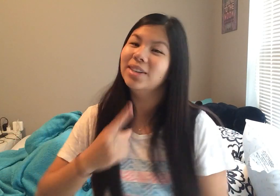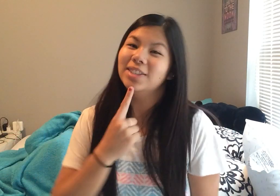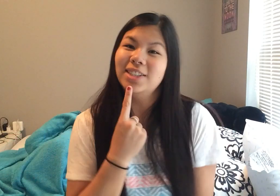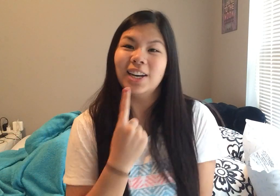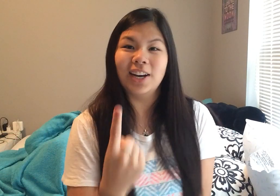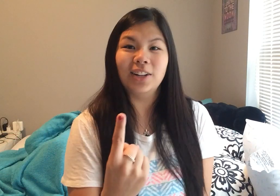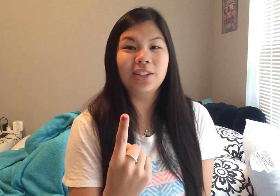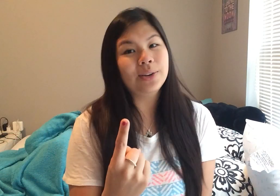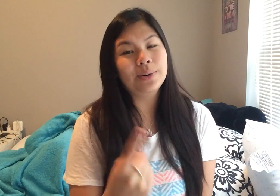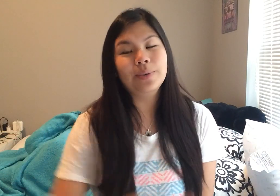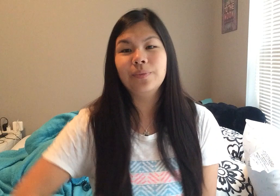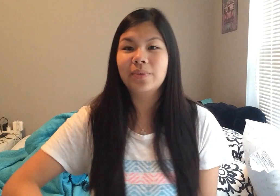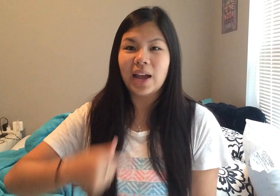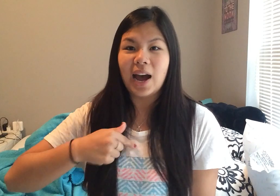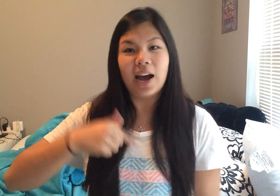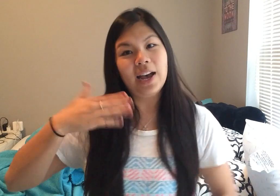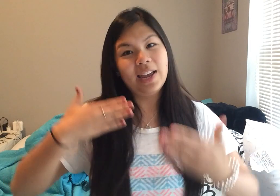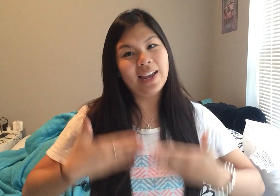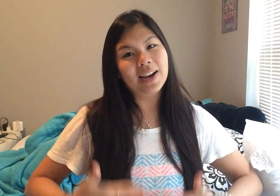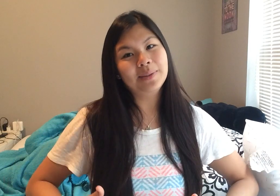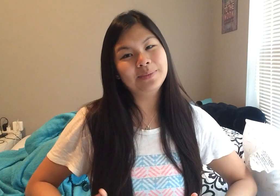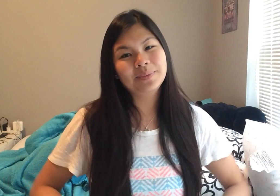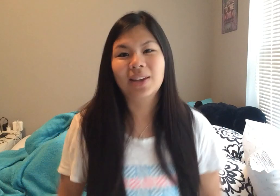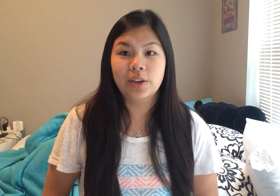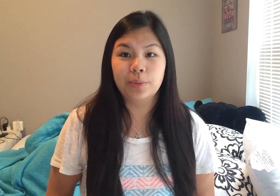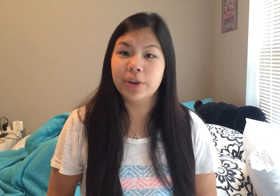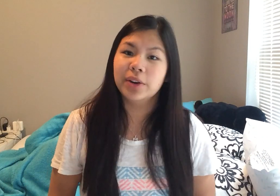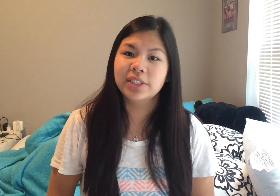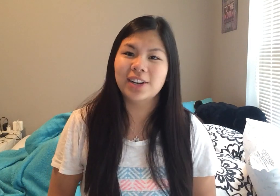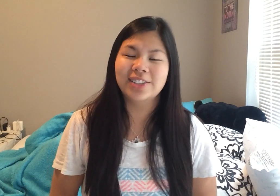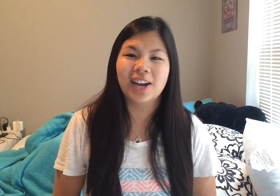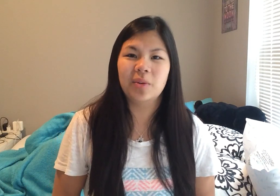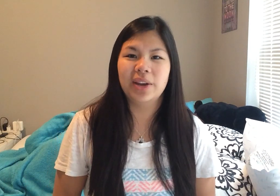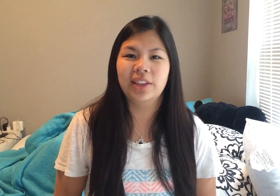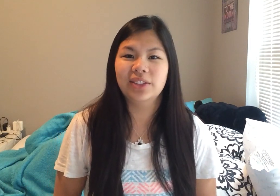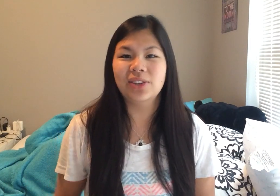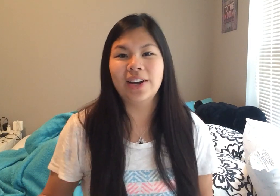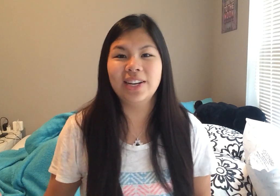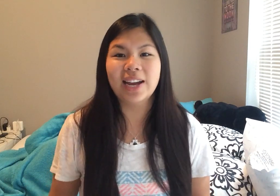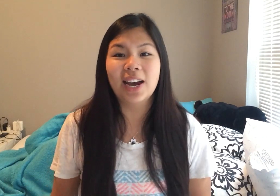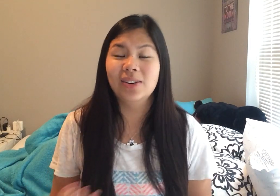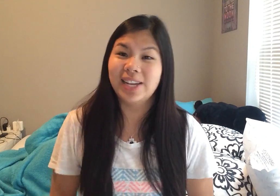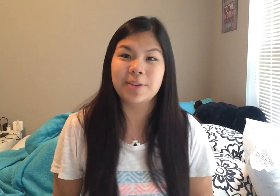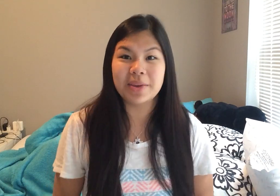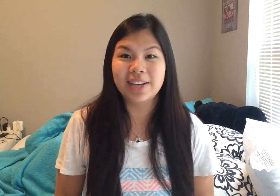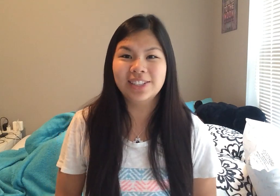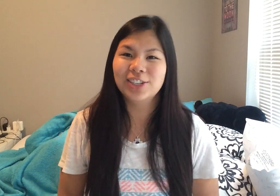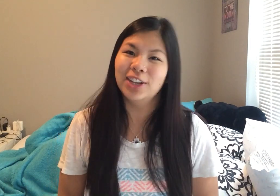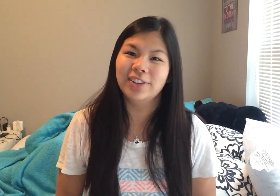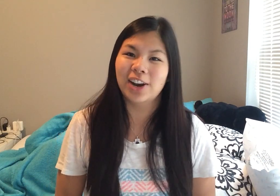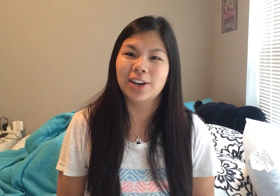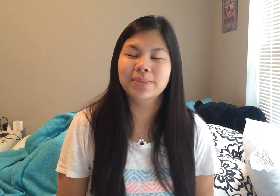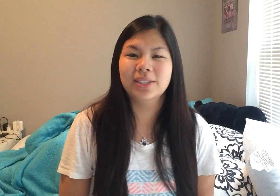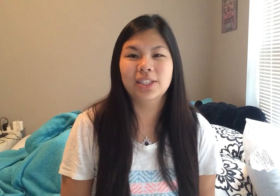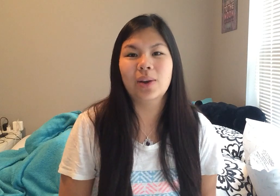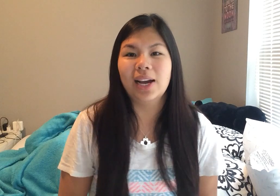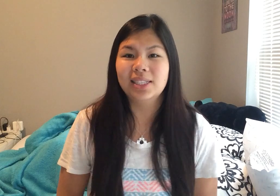to tell you I am. So the pre-chorus starts out with, so honey now, take me into your loving arms. So I